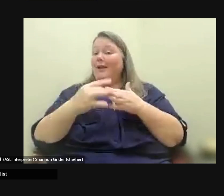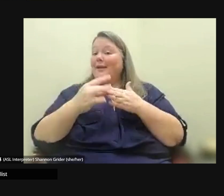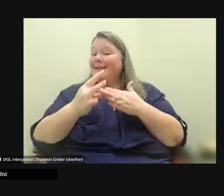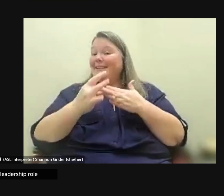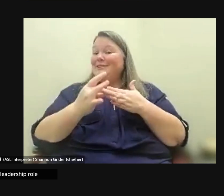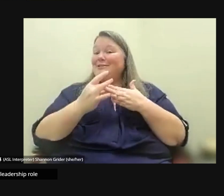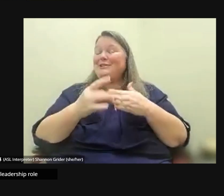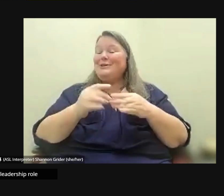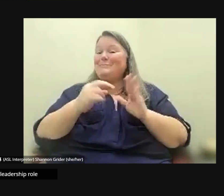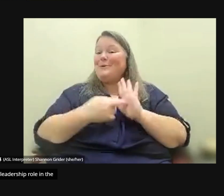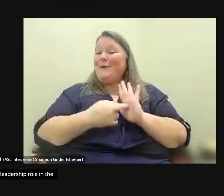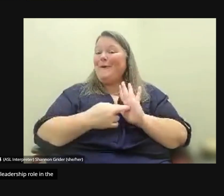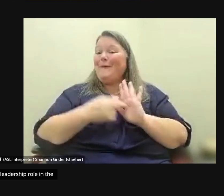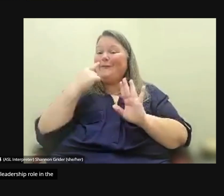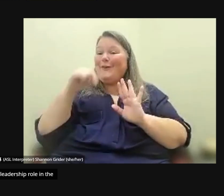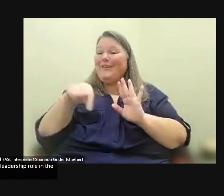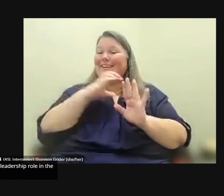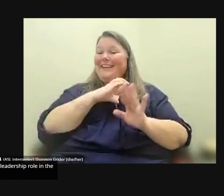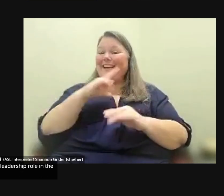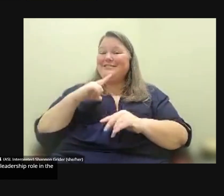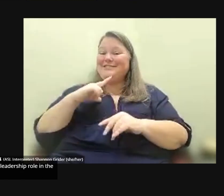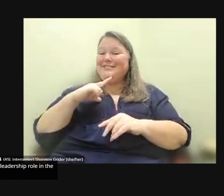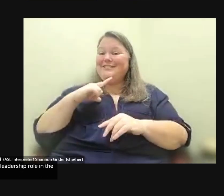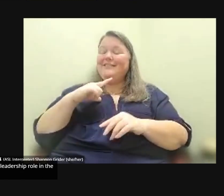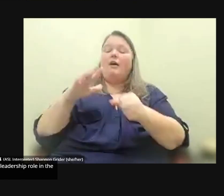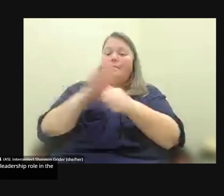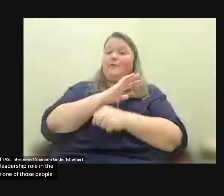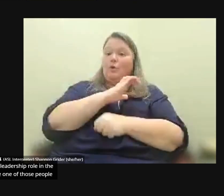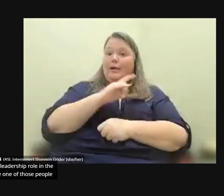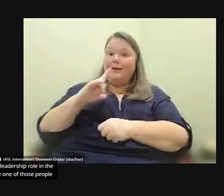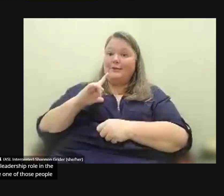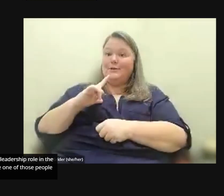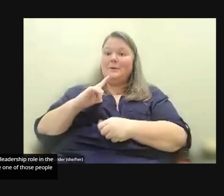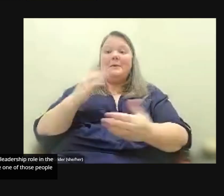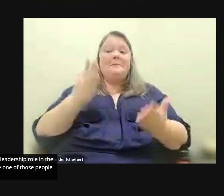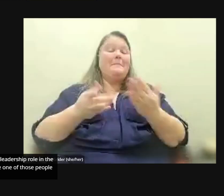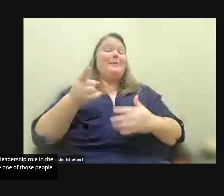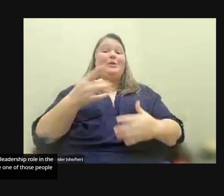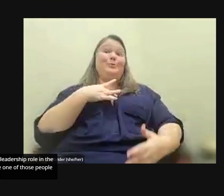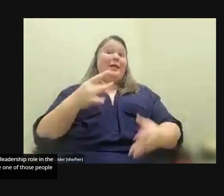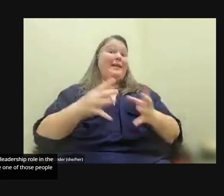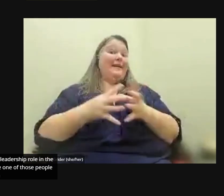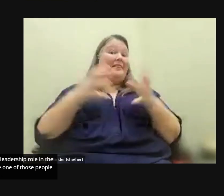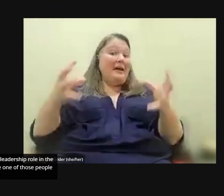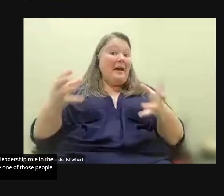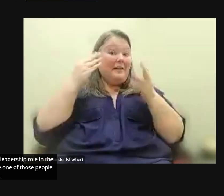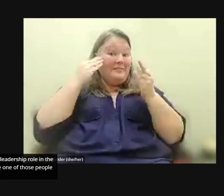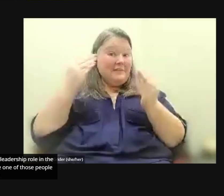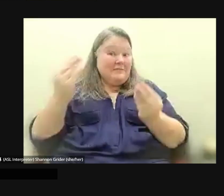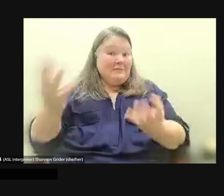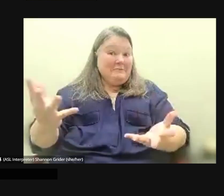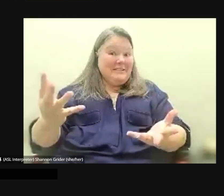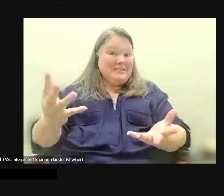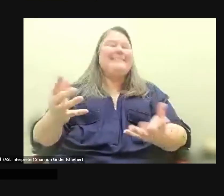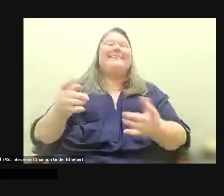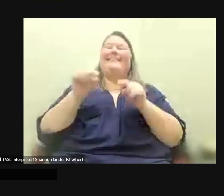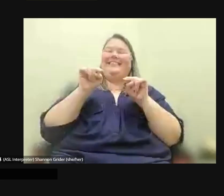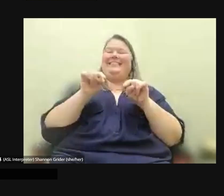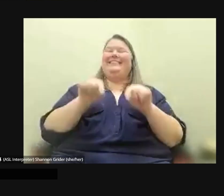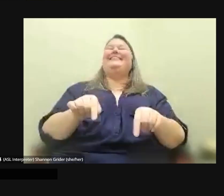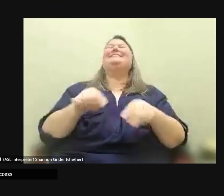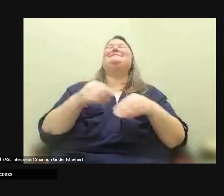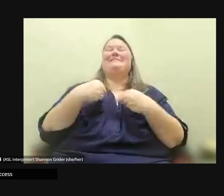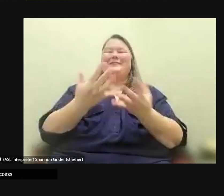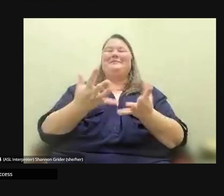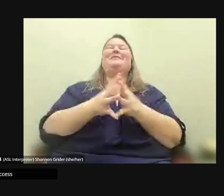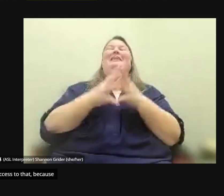the Cool Council, perhaps you are one of those people that likes a lot of information. This is one way to really get access to that, because you will